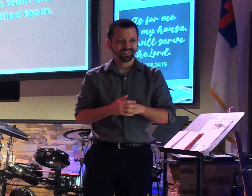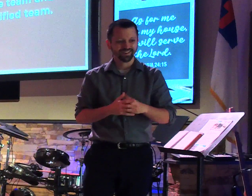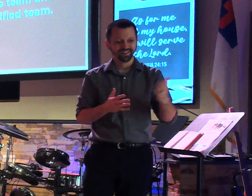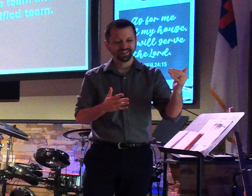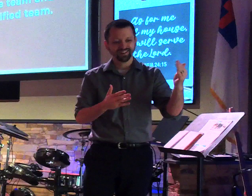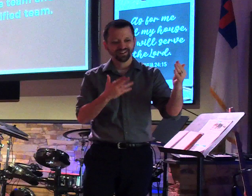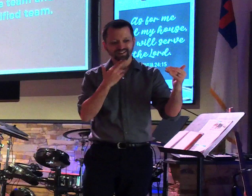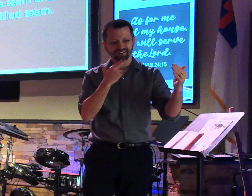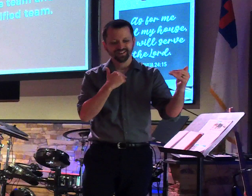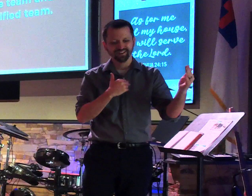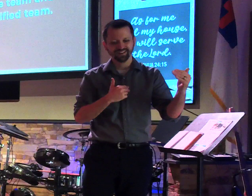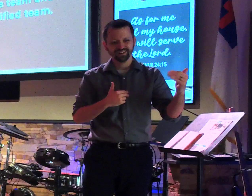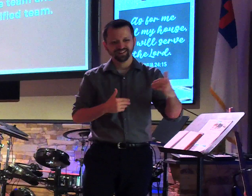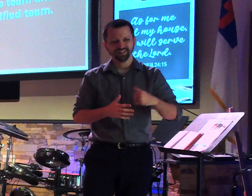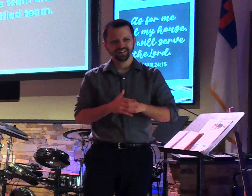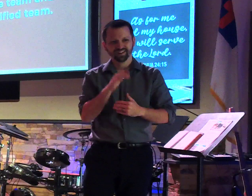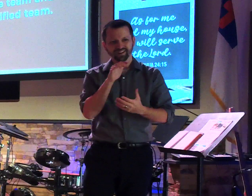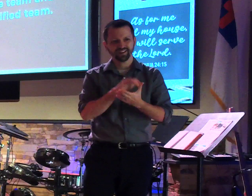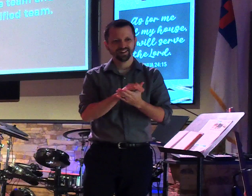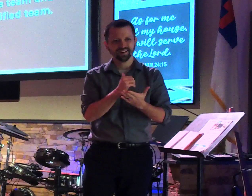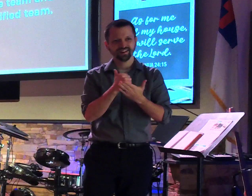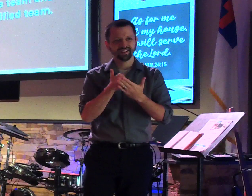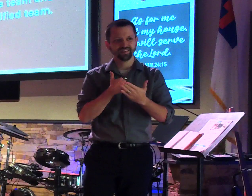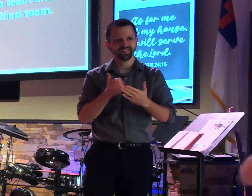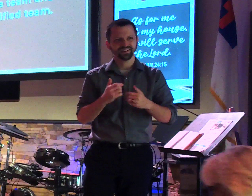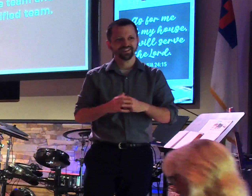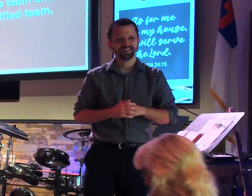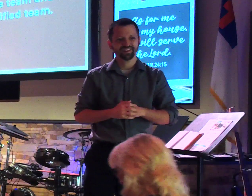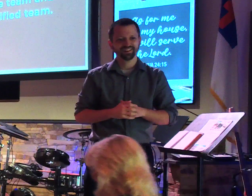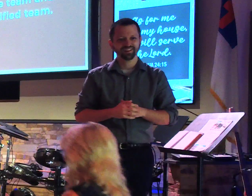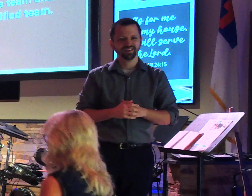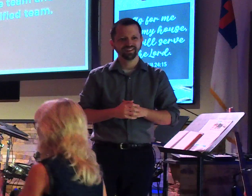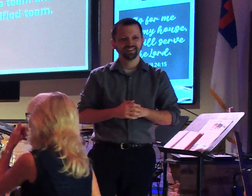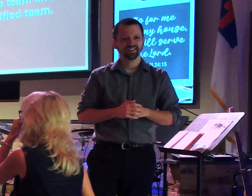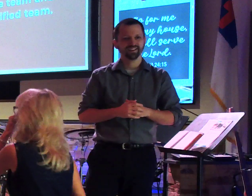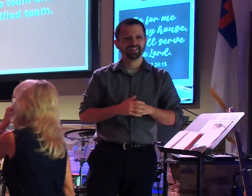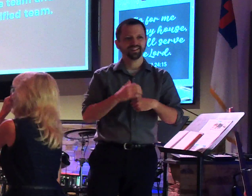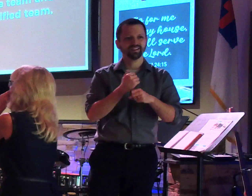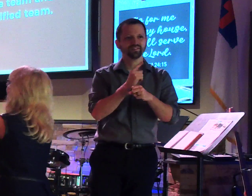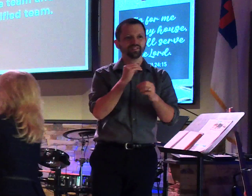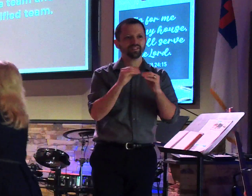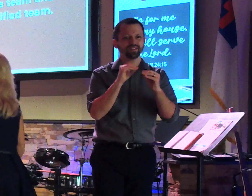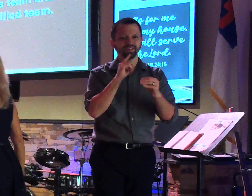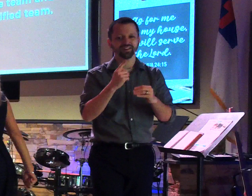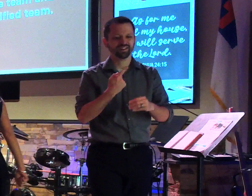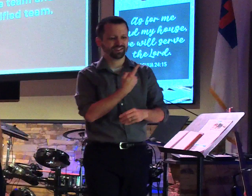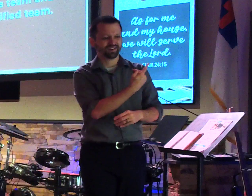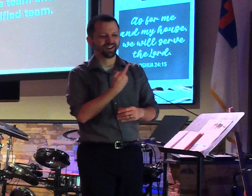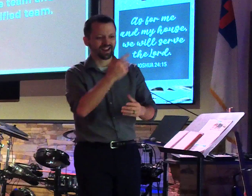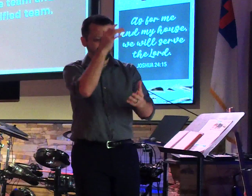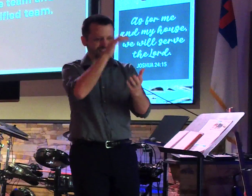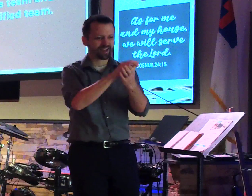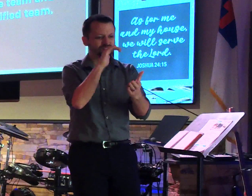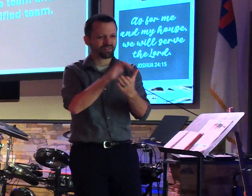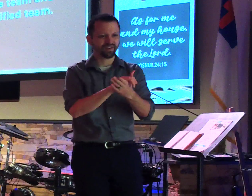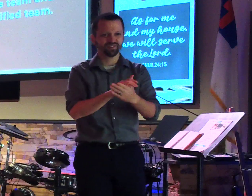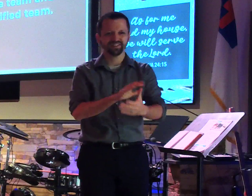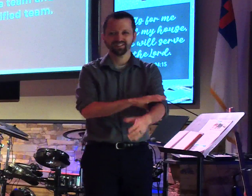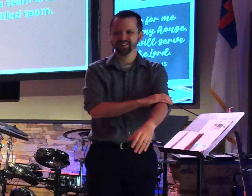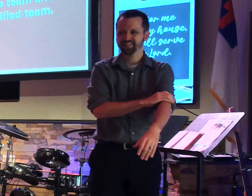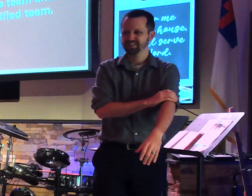Come here, honey. My wife's going to come help me for a minute, all right? This is more realistic because we're husband and wife, all right? All right,